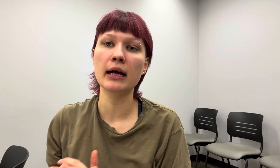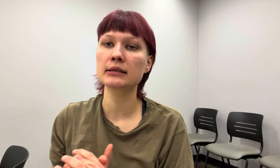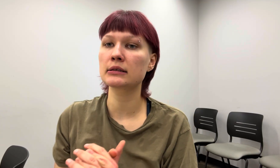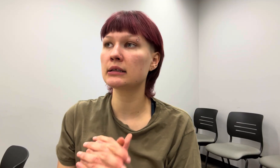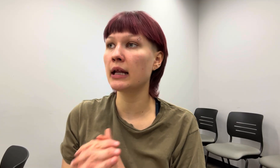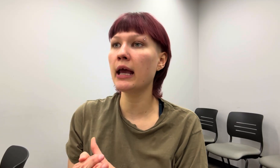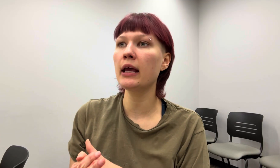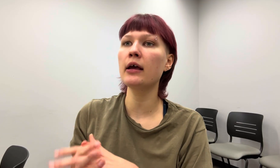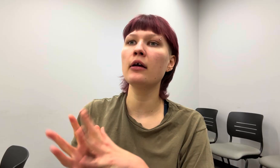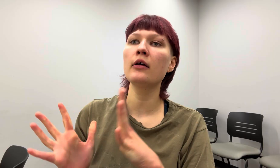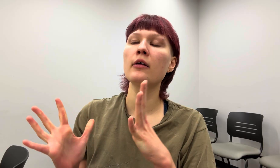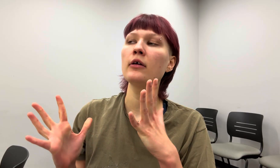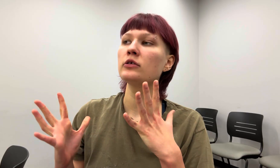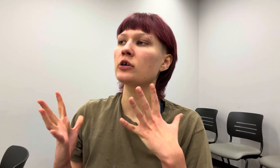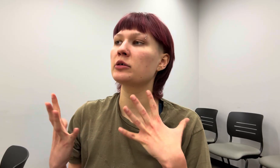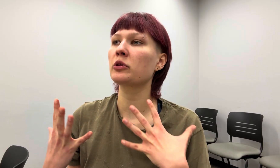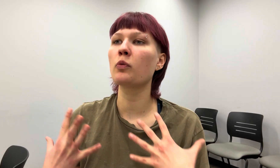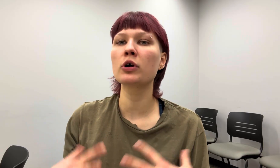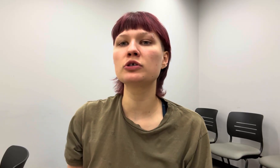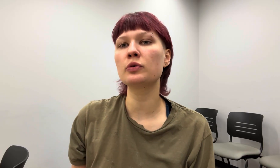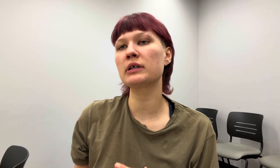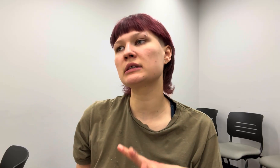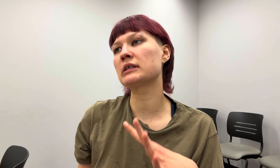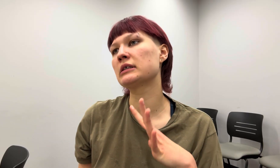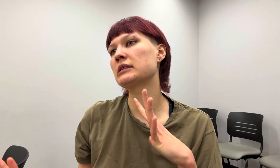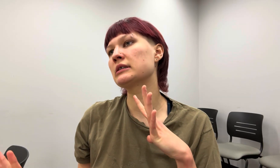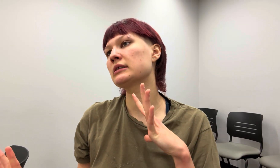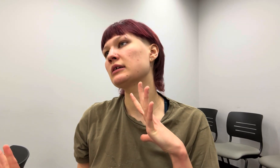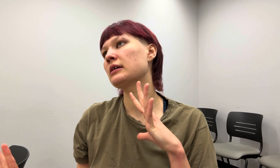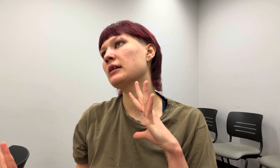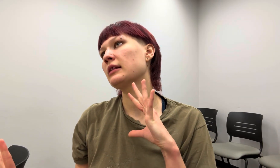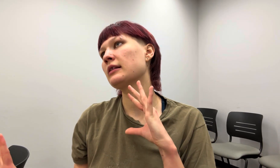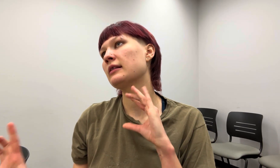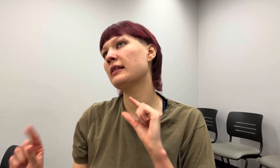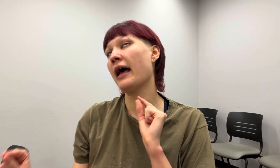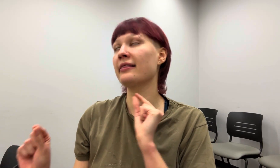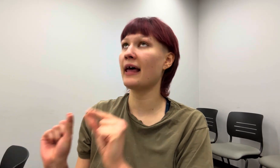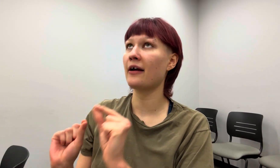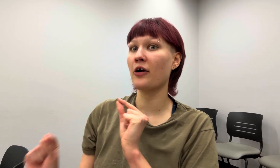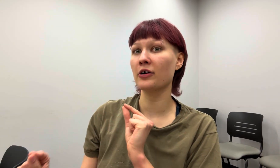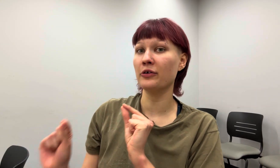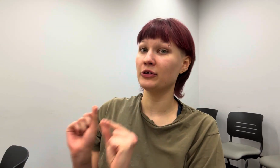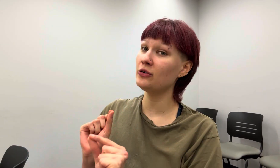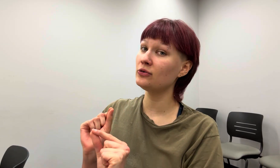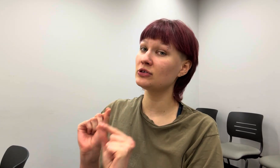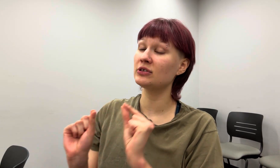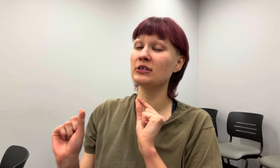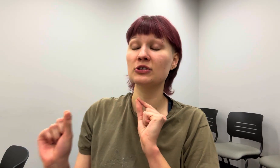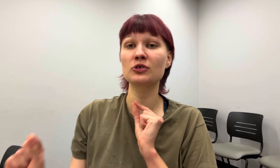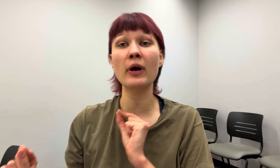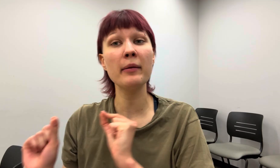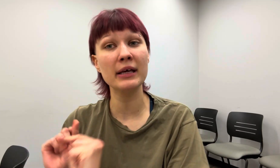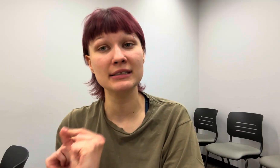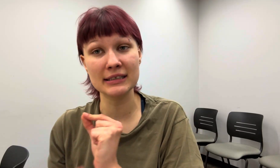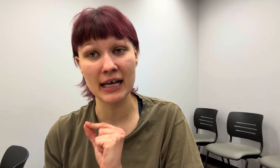class today talked about the word choices that article used describing his